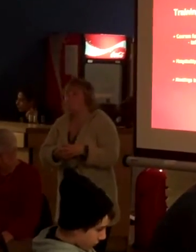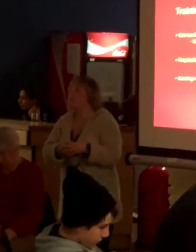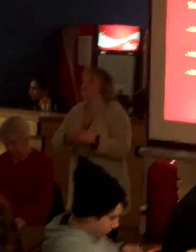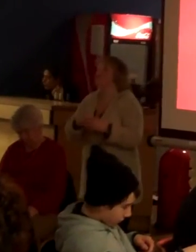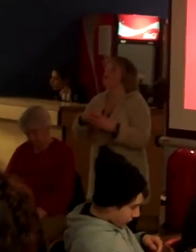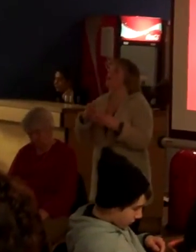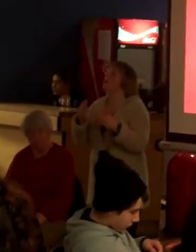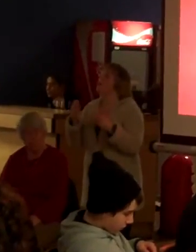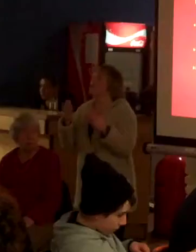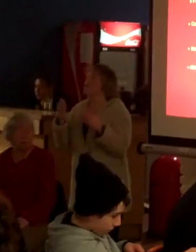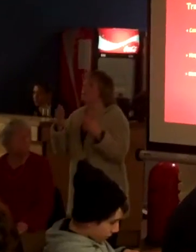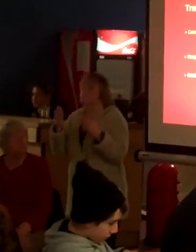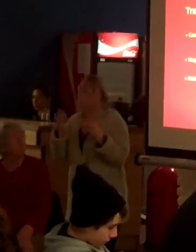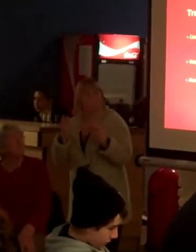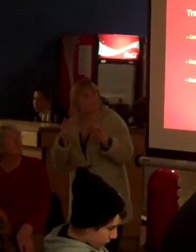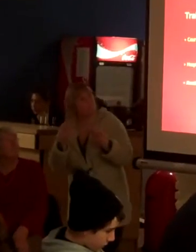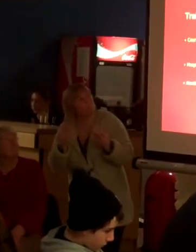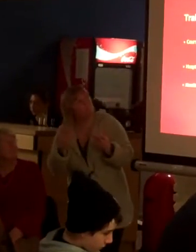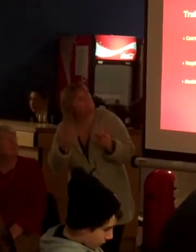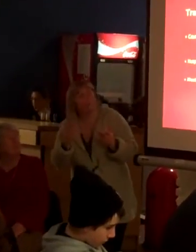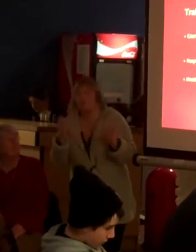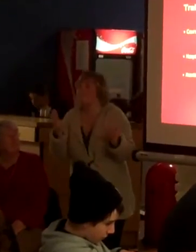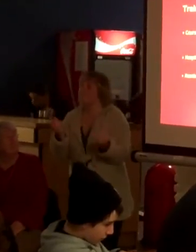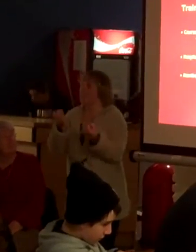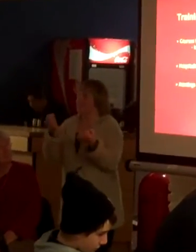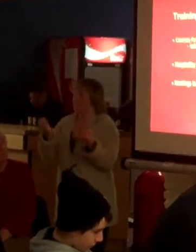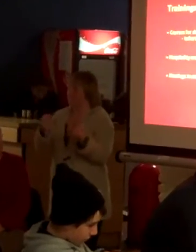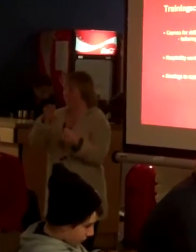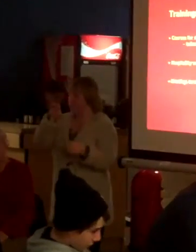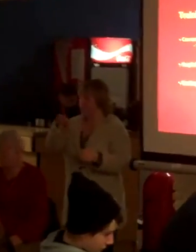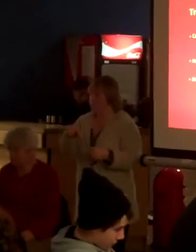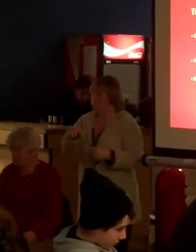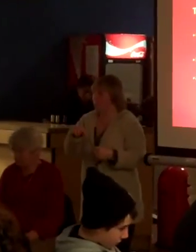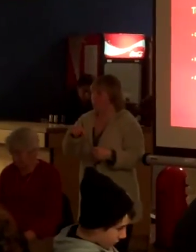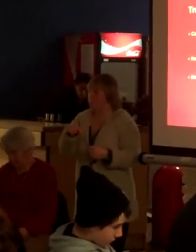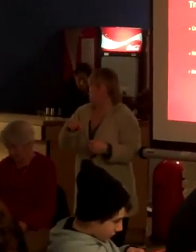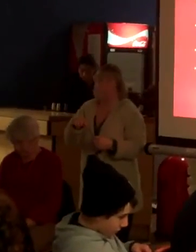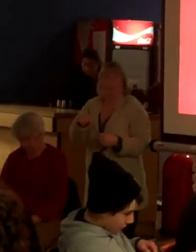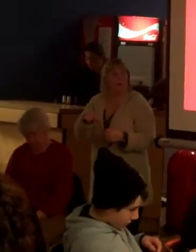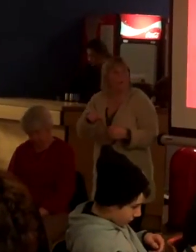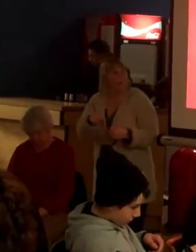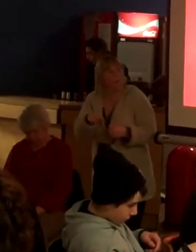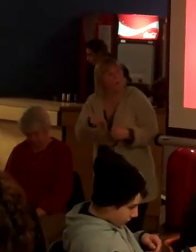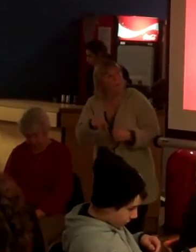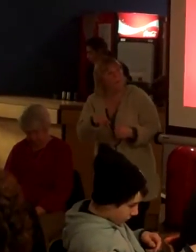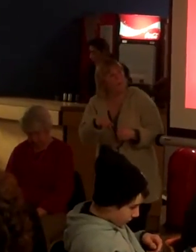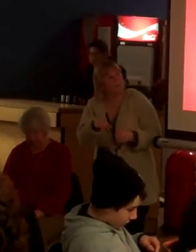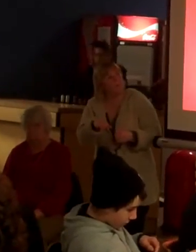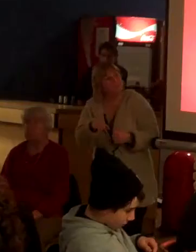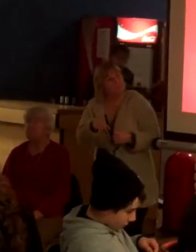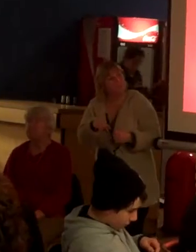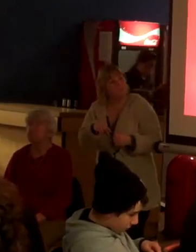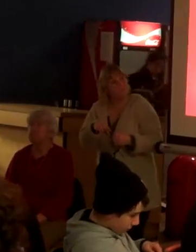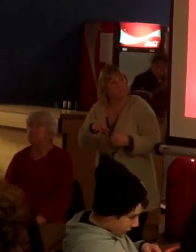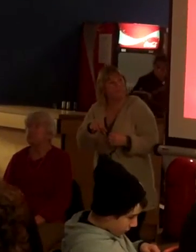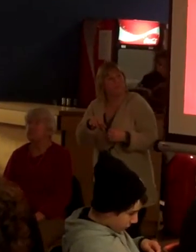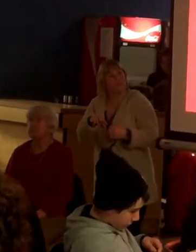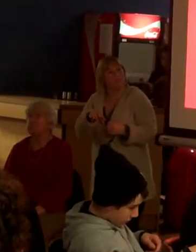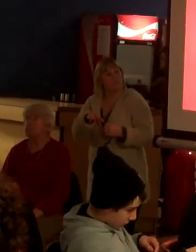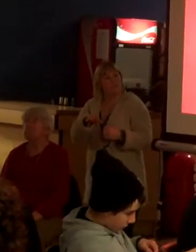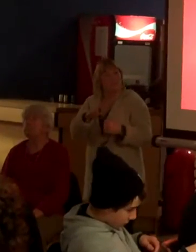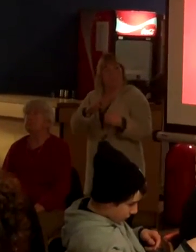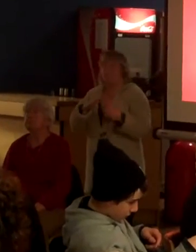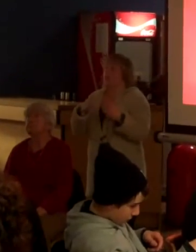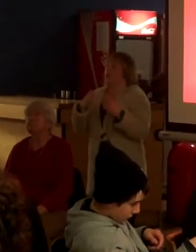Where is the way forward? The training center, which again you will be seeing soon, is